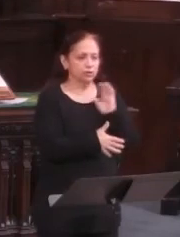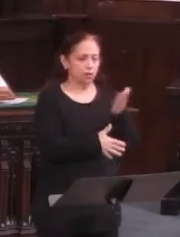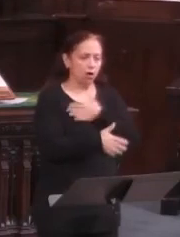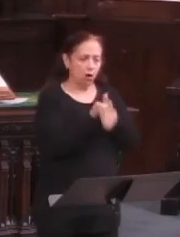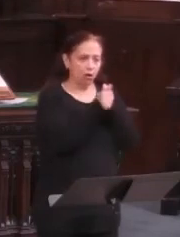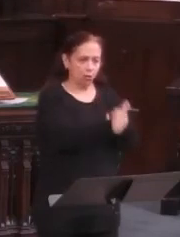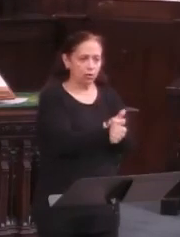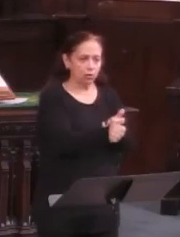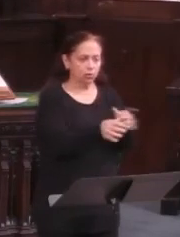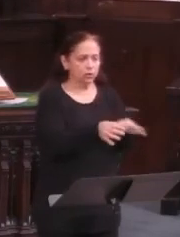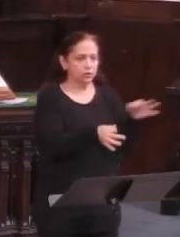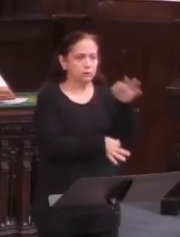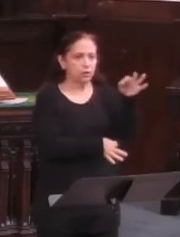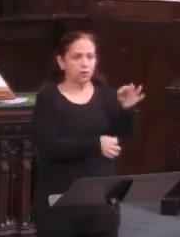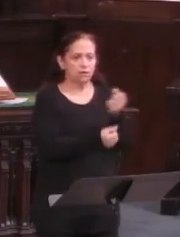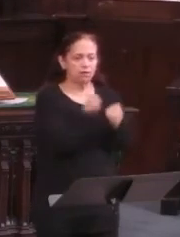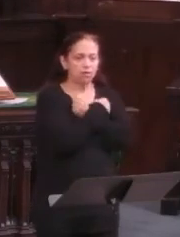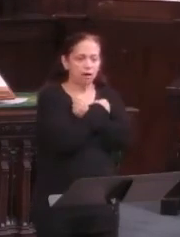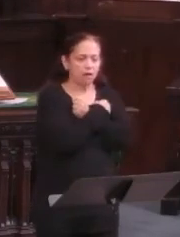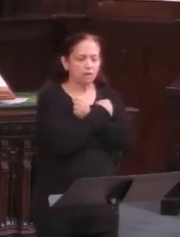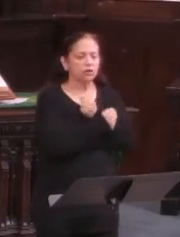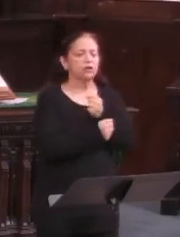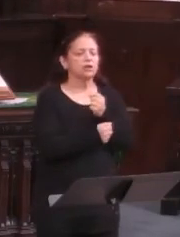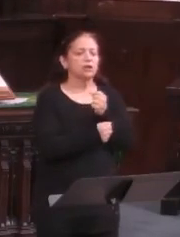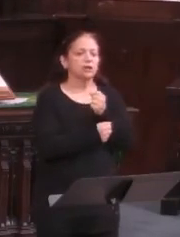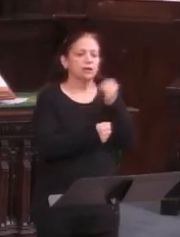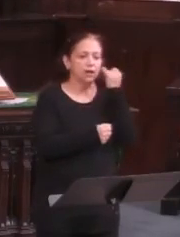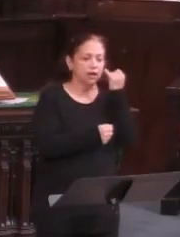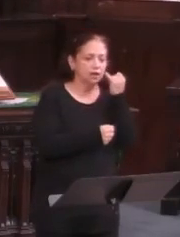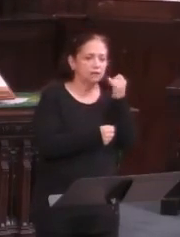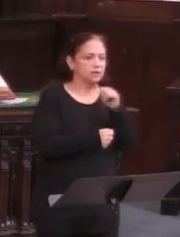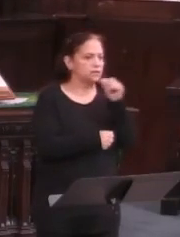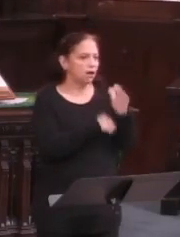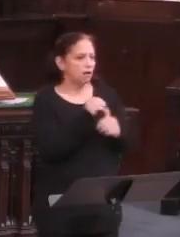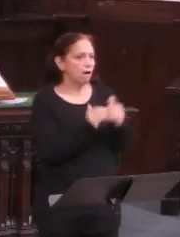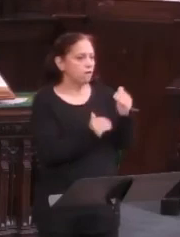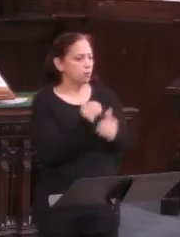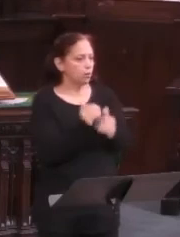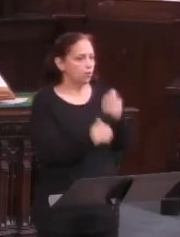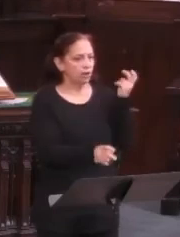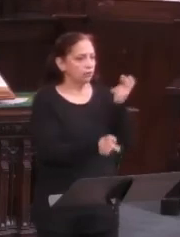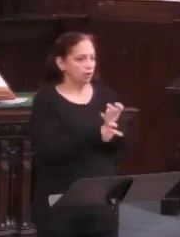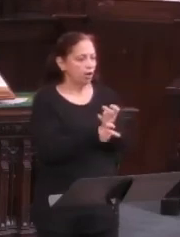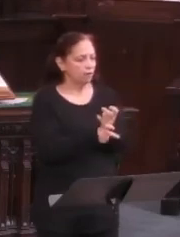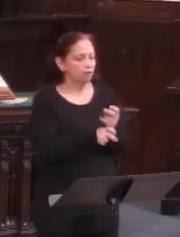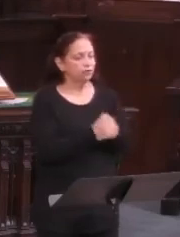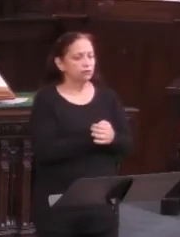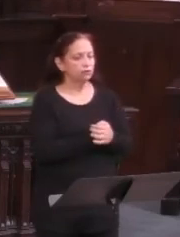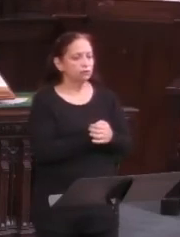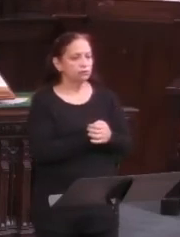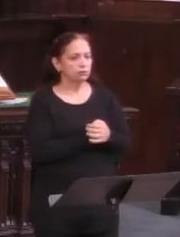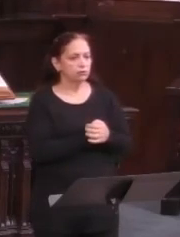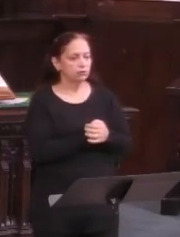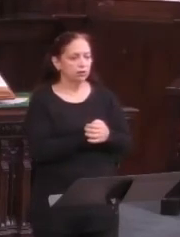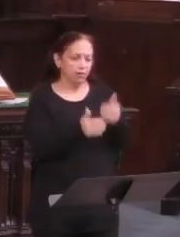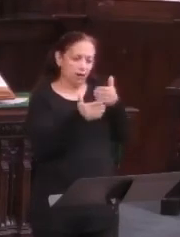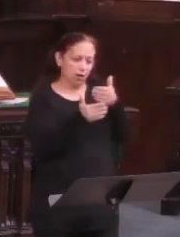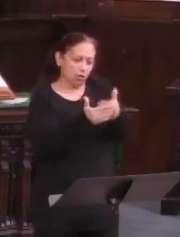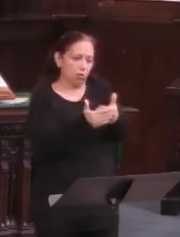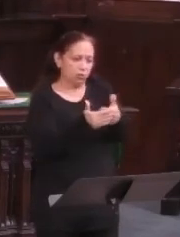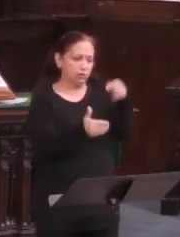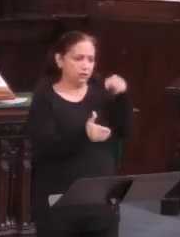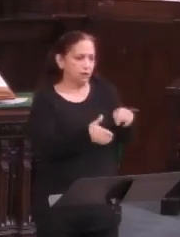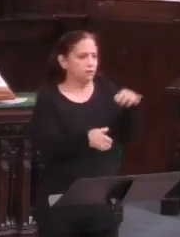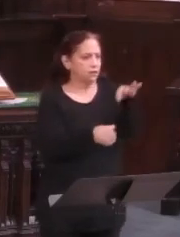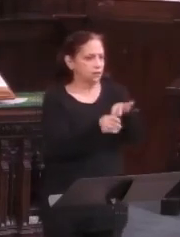loyalty to the spirit of love, even if it is uncomfortable and difficult. The closeness of